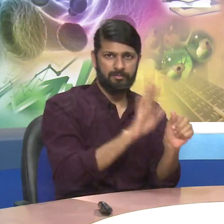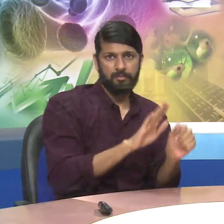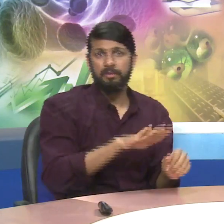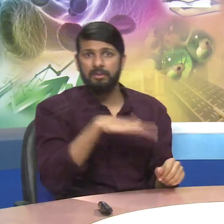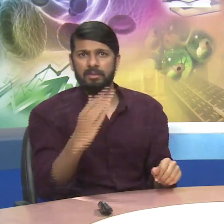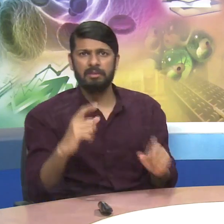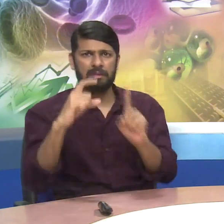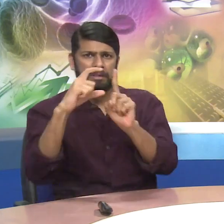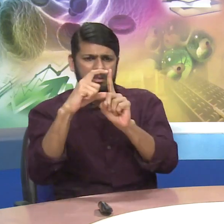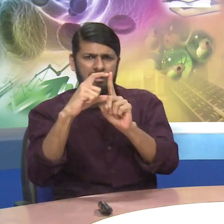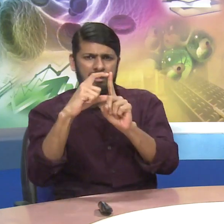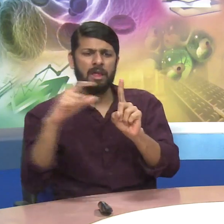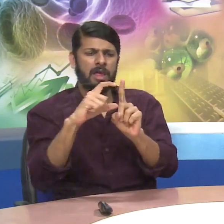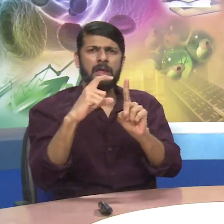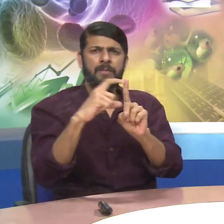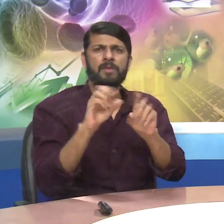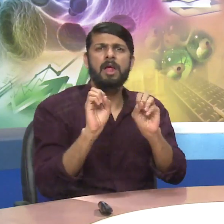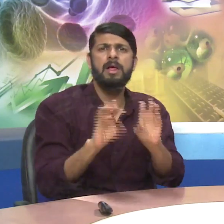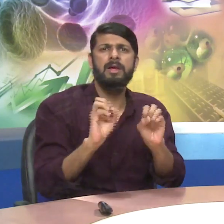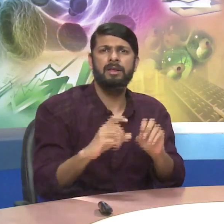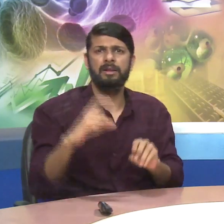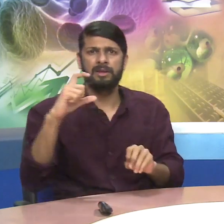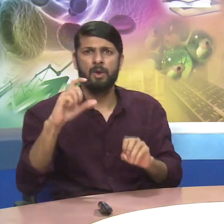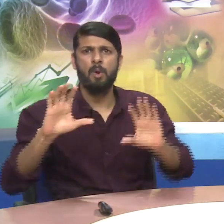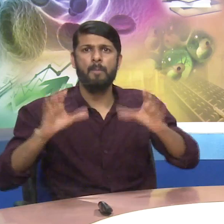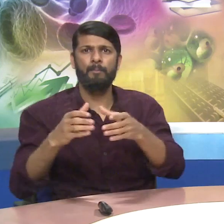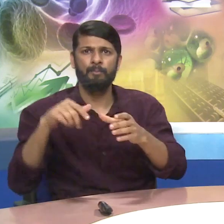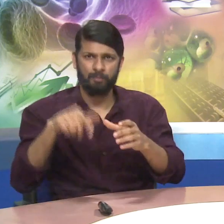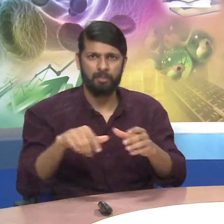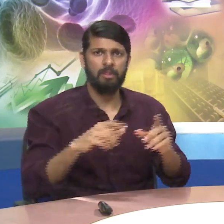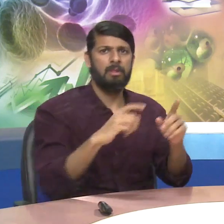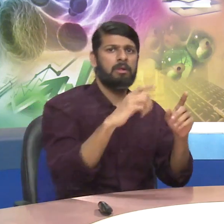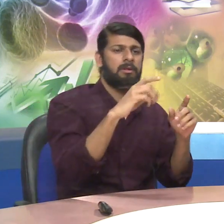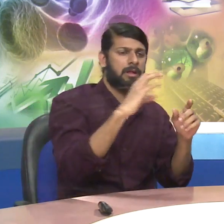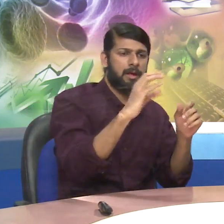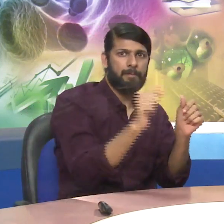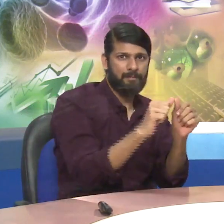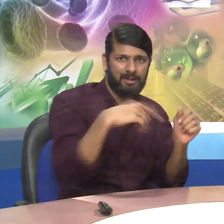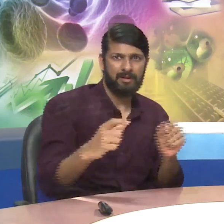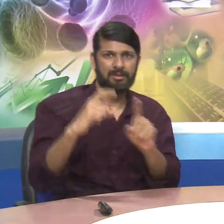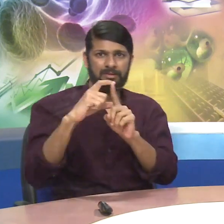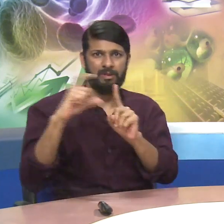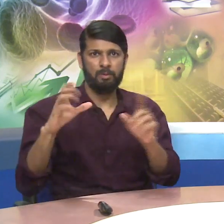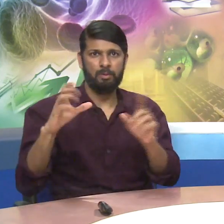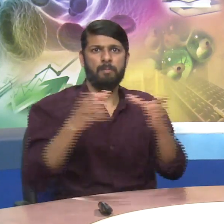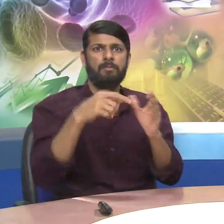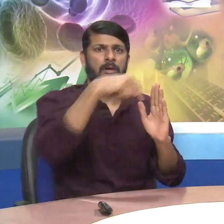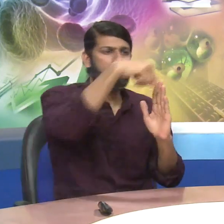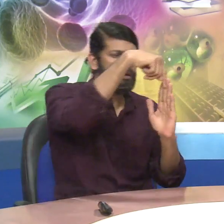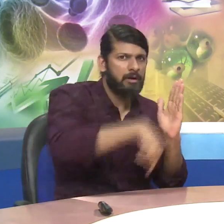This is CA, and also the role of the DC. DC is